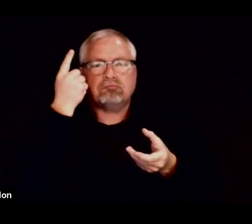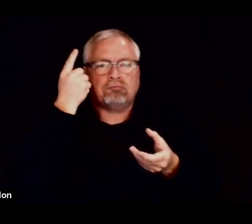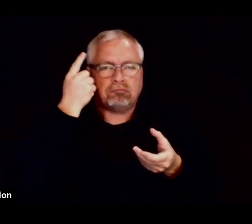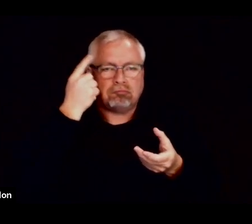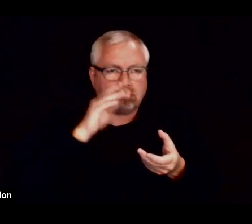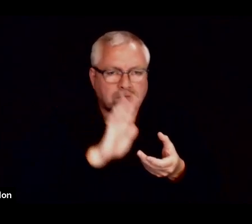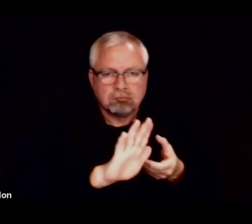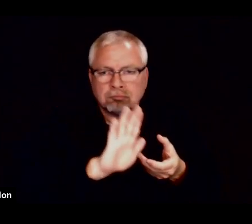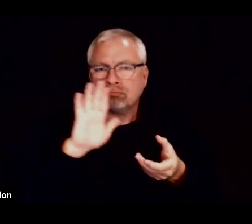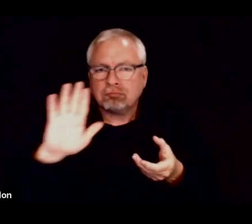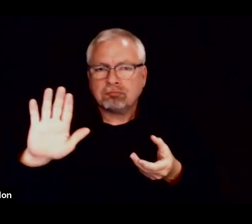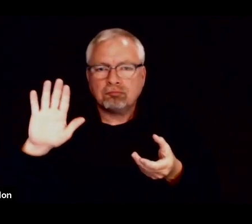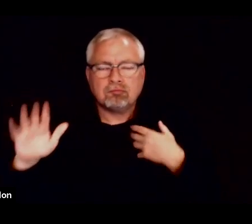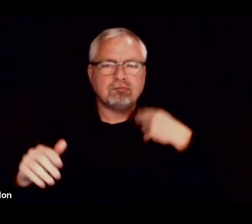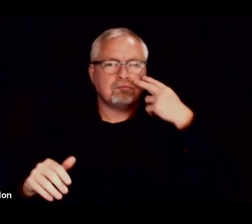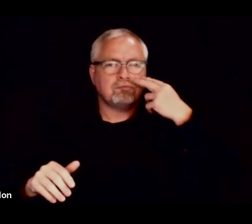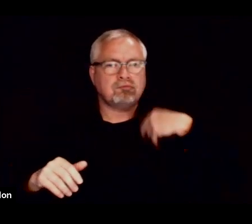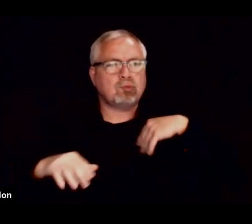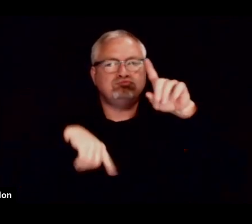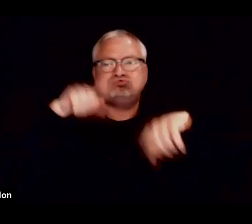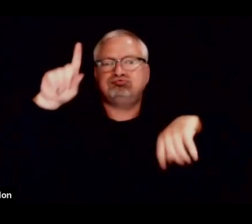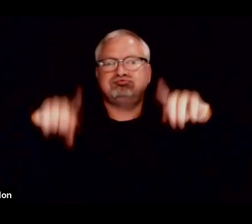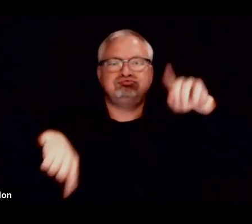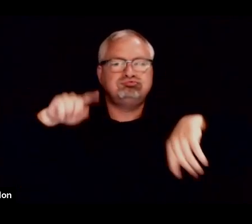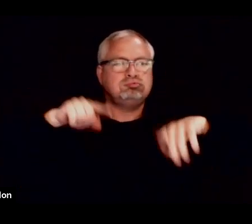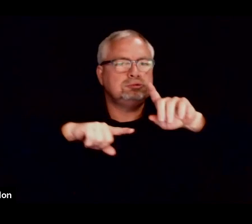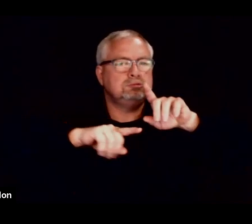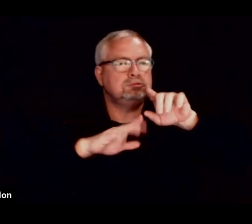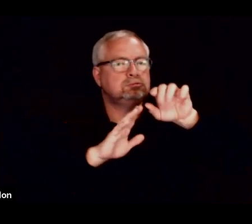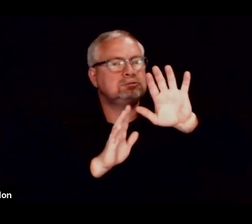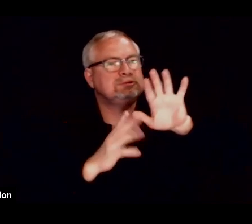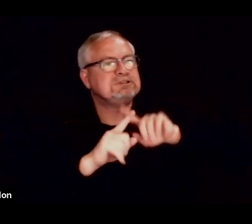of studies that